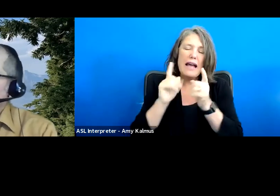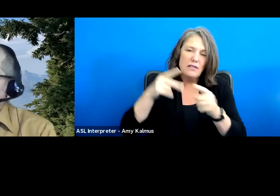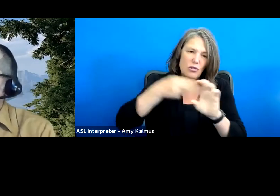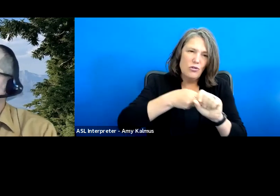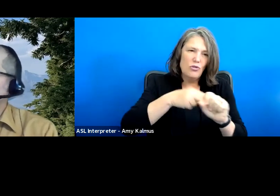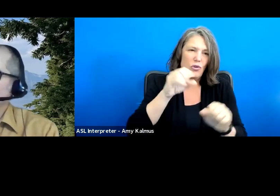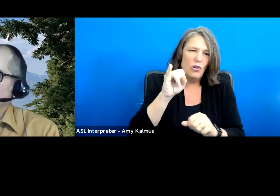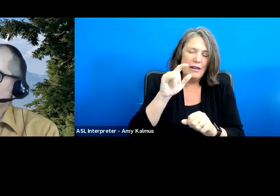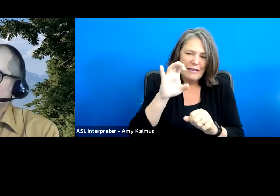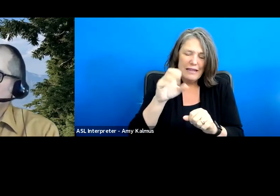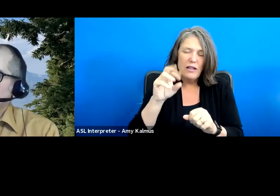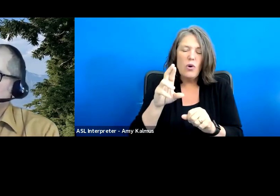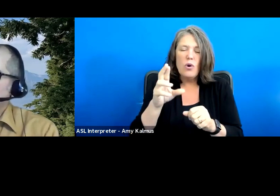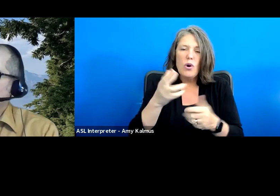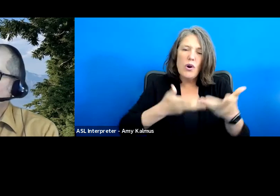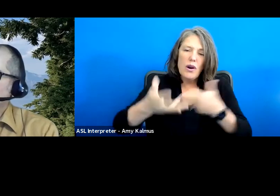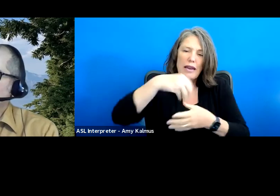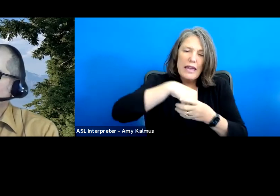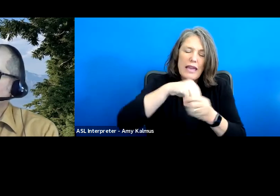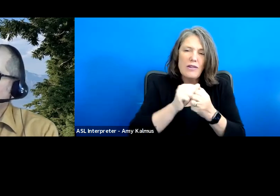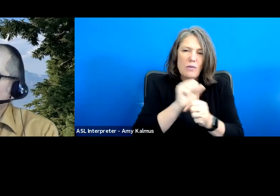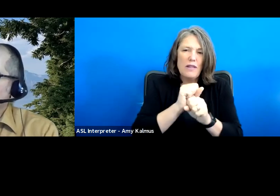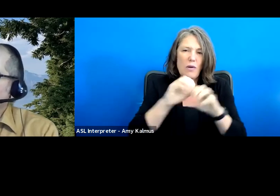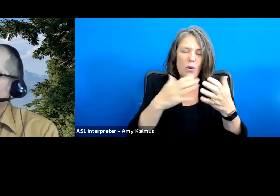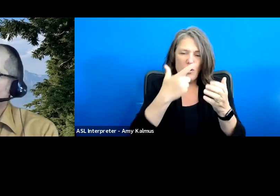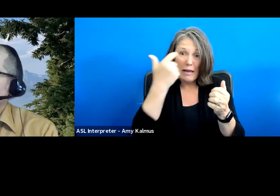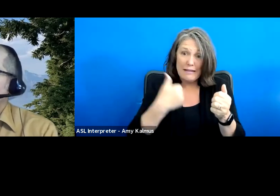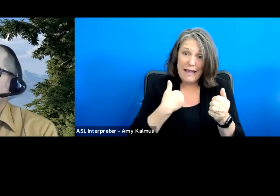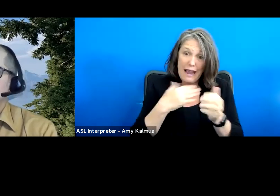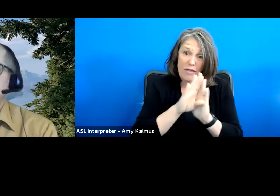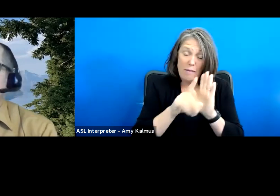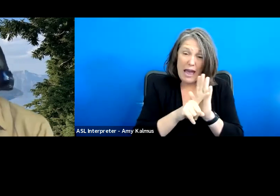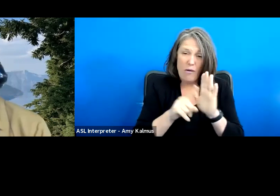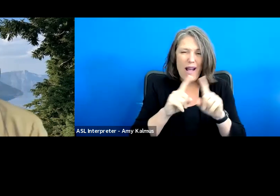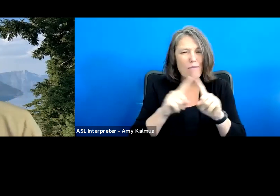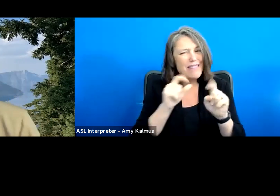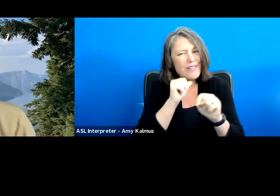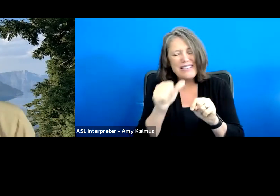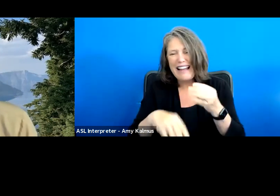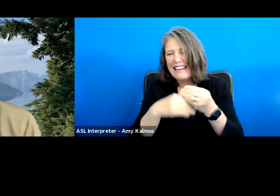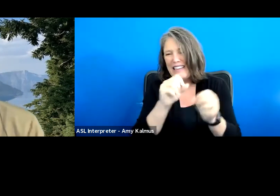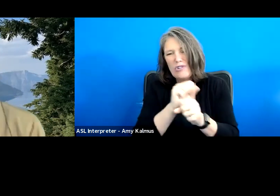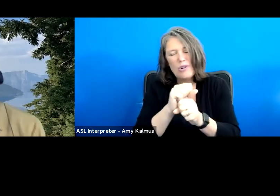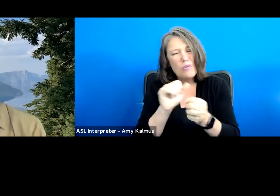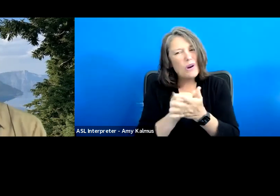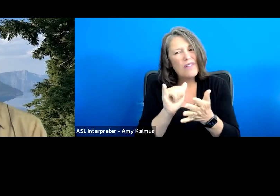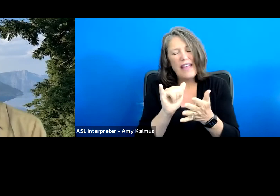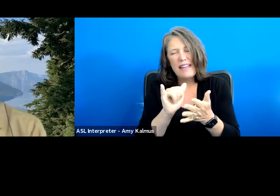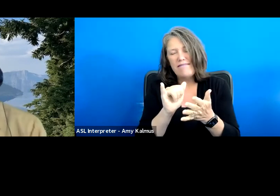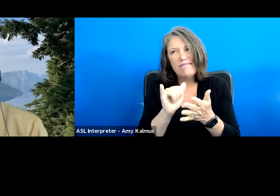SILC or engage in a work group because they have that background, but there's not additional work that goes